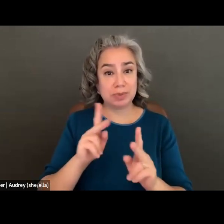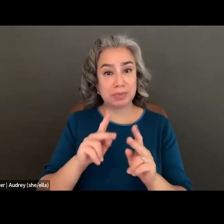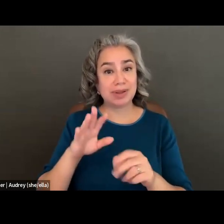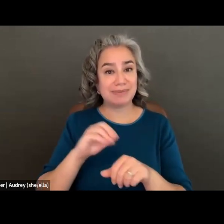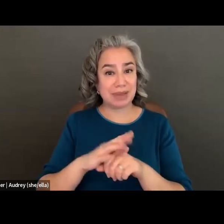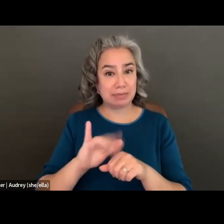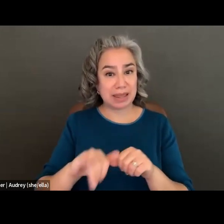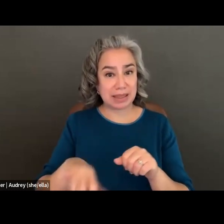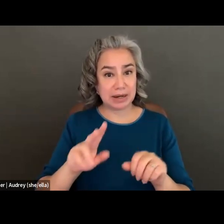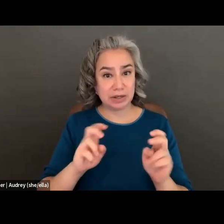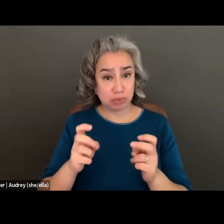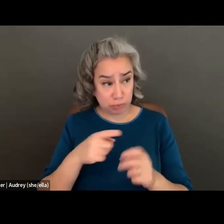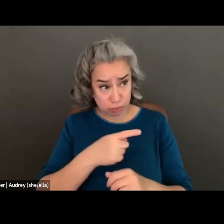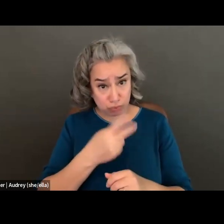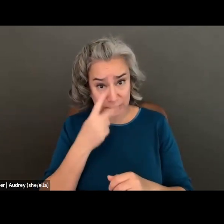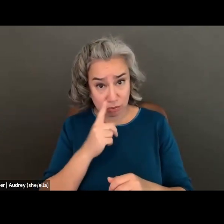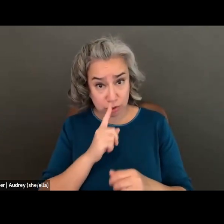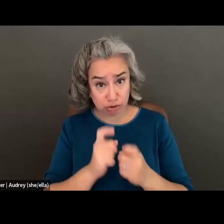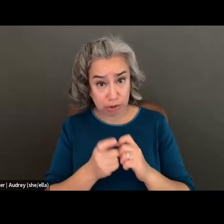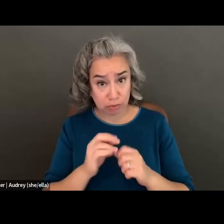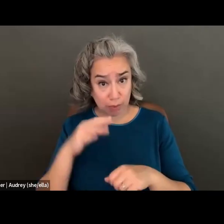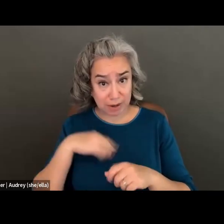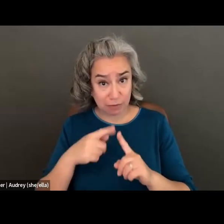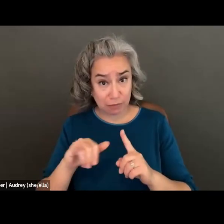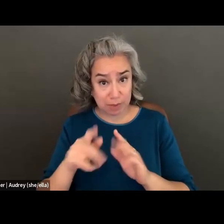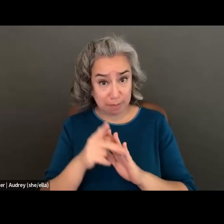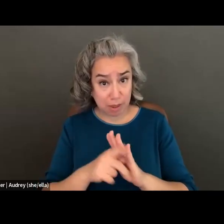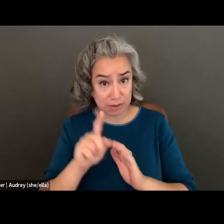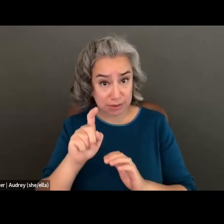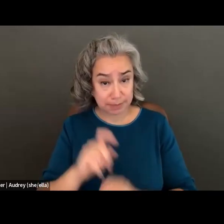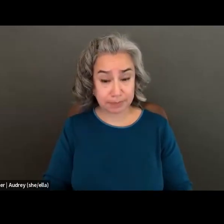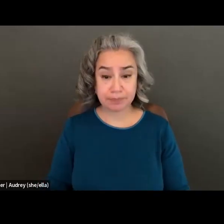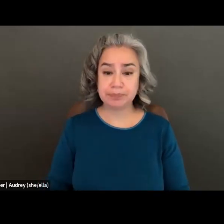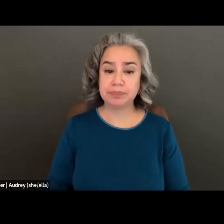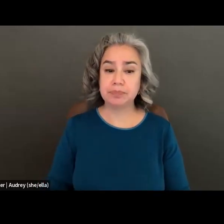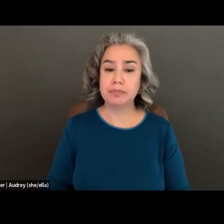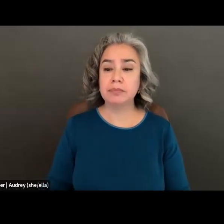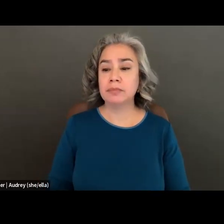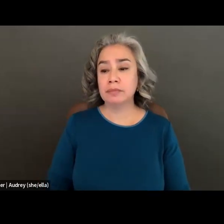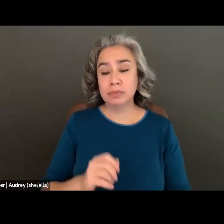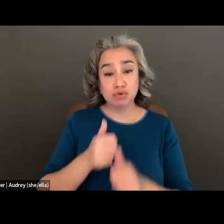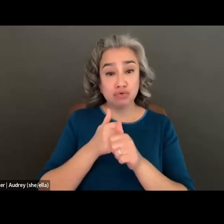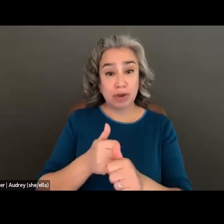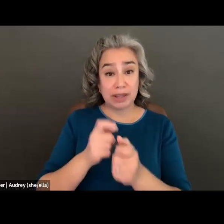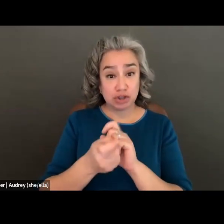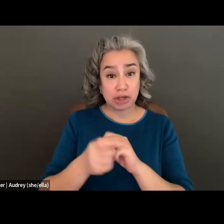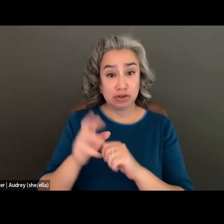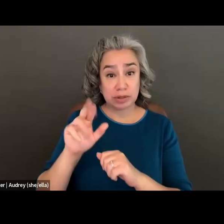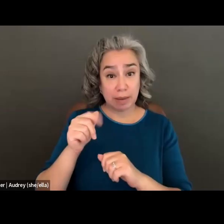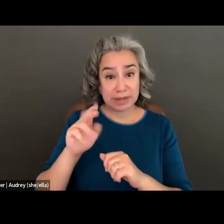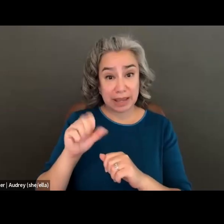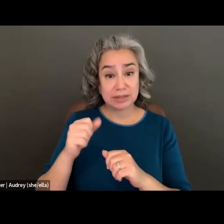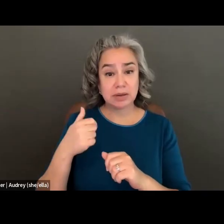to see if they're experiencing real changes or benefits from that said policy. In addition to tracking changes or updates, you